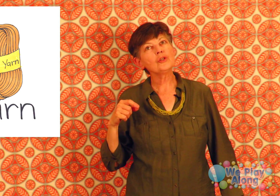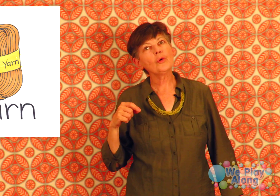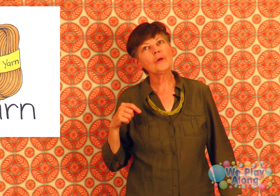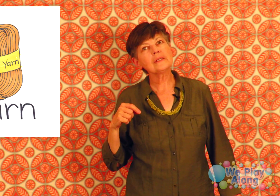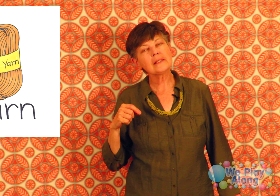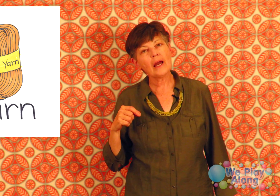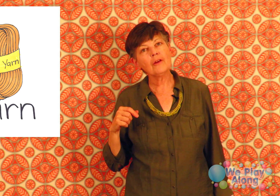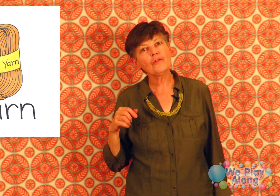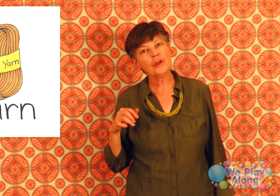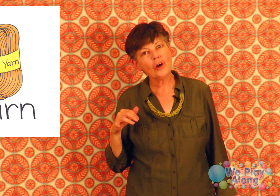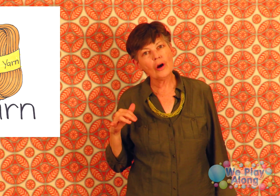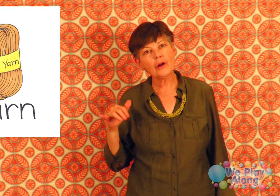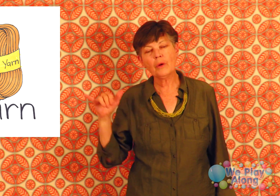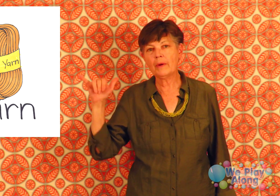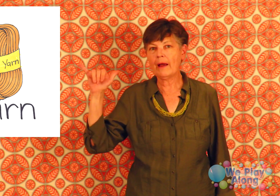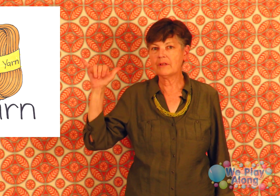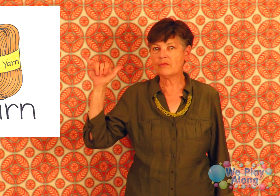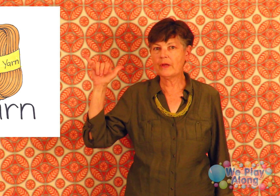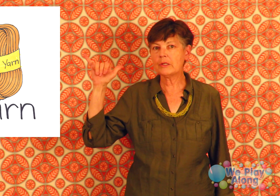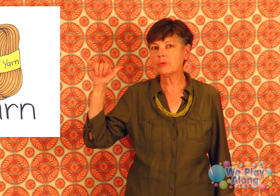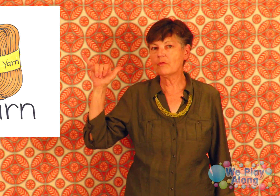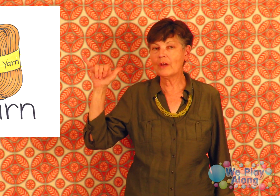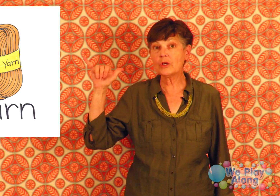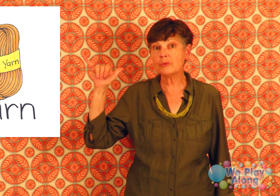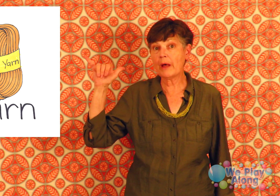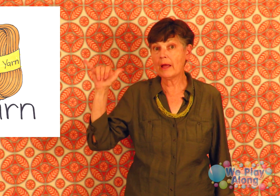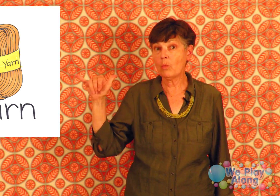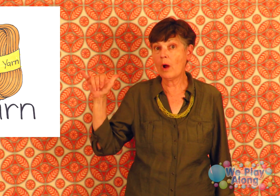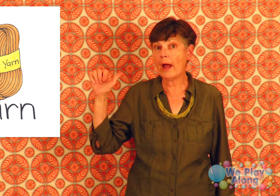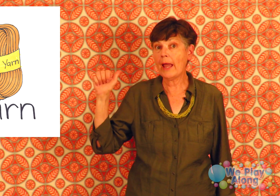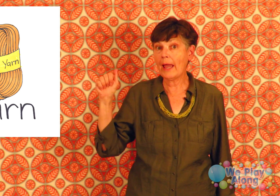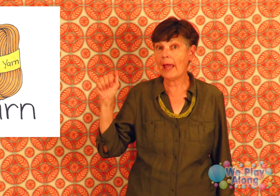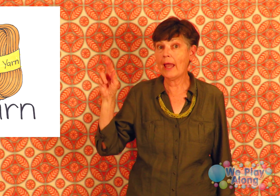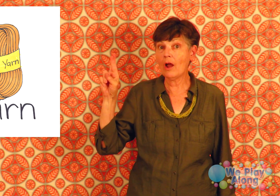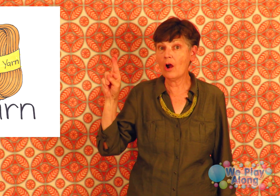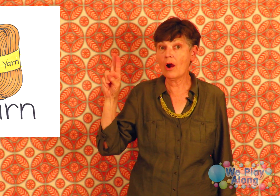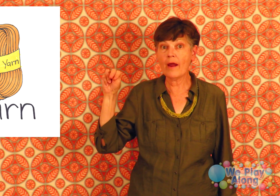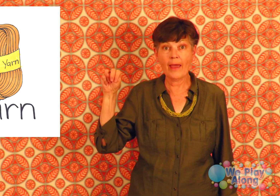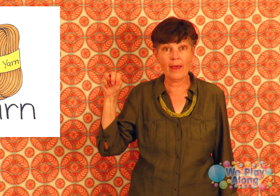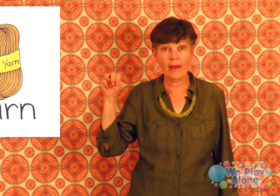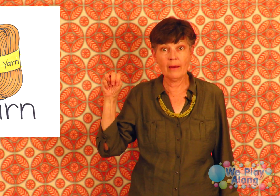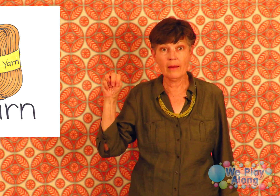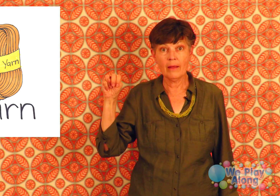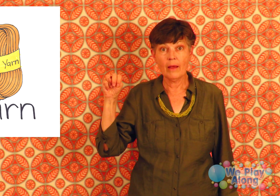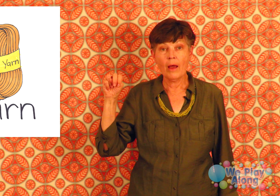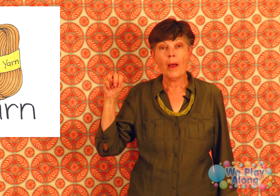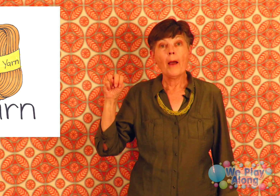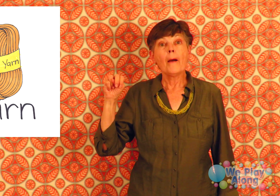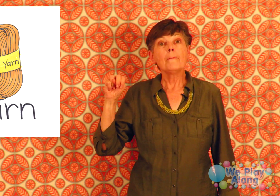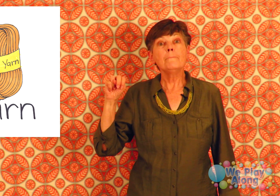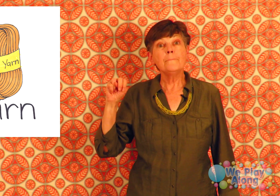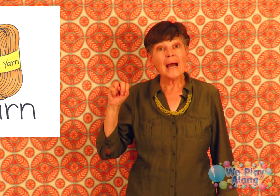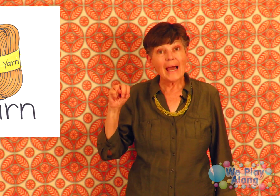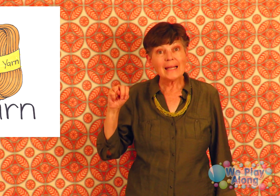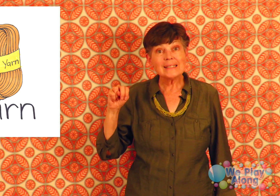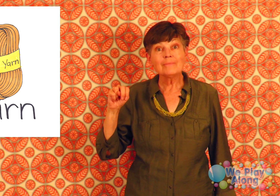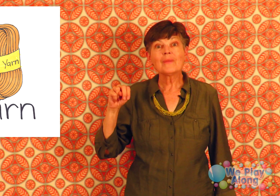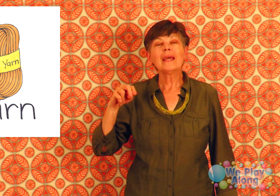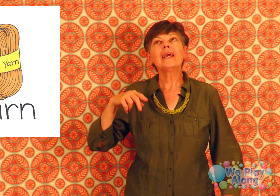no real sign for yarn. We would have to finger spell it Y-A-R-N. But if